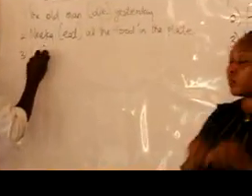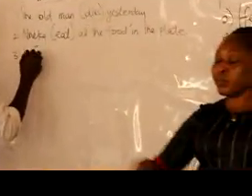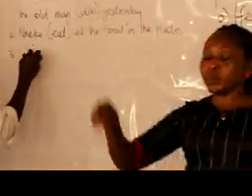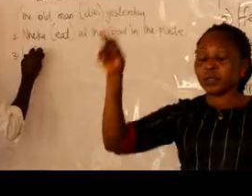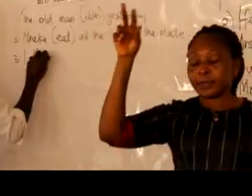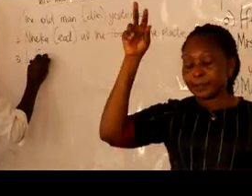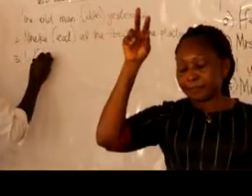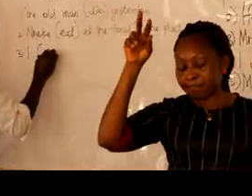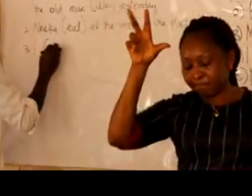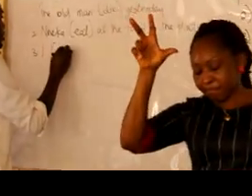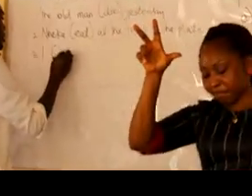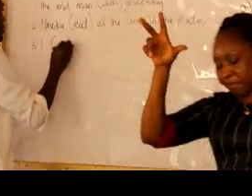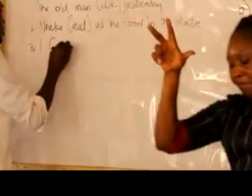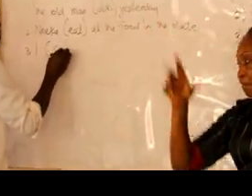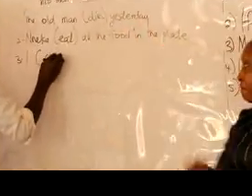in brackets